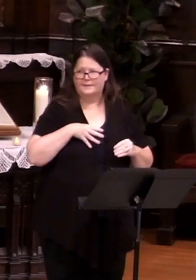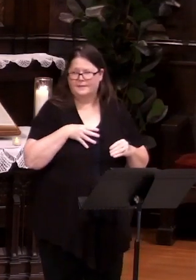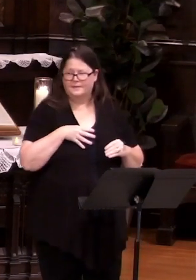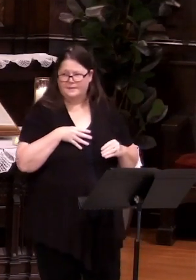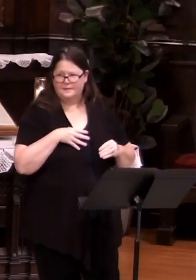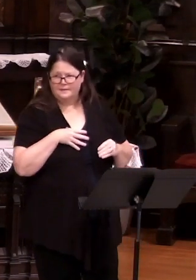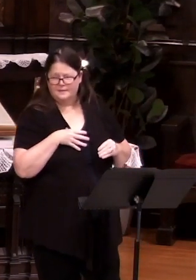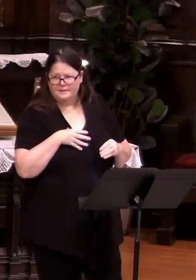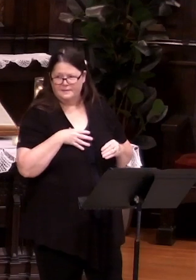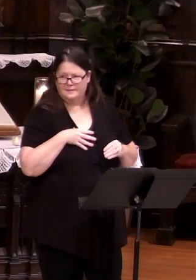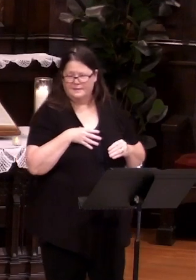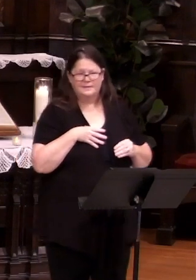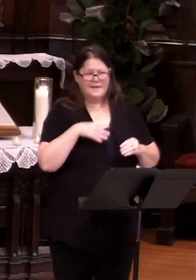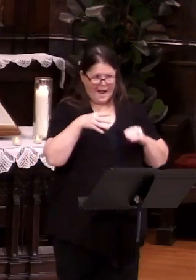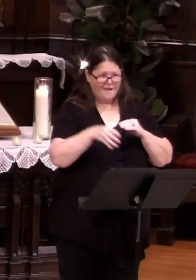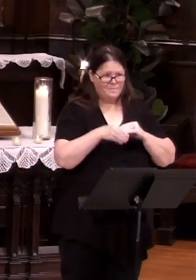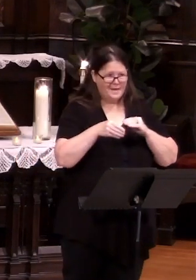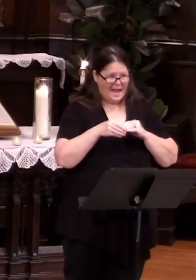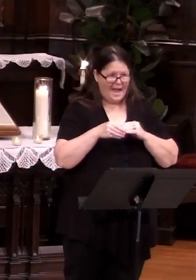Tribble's list.